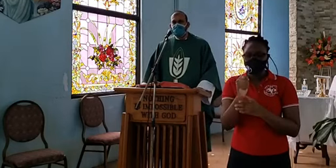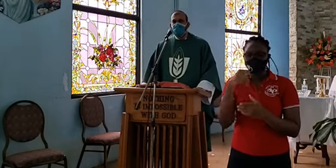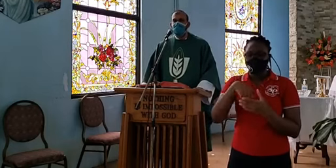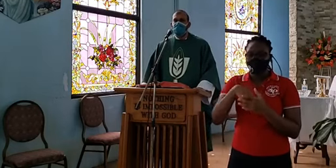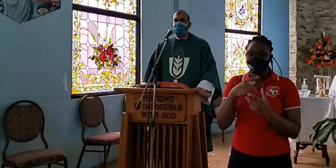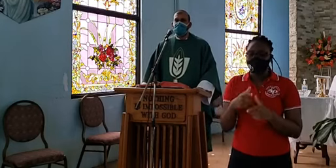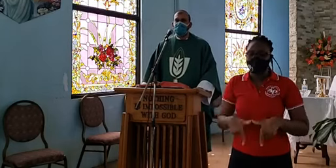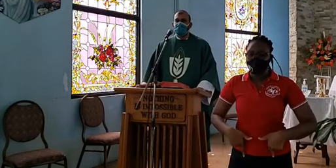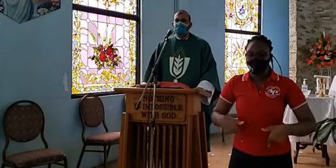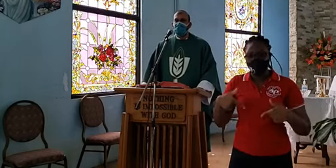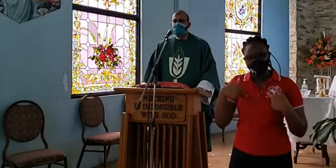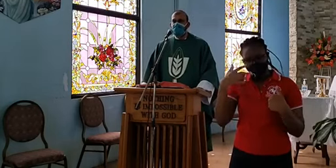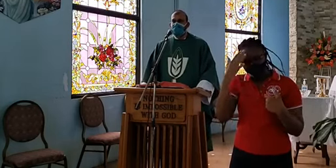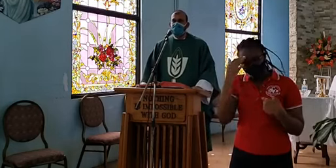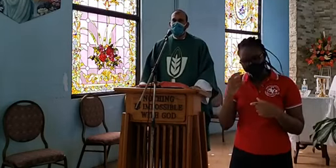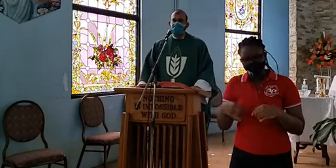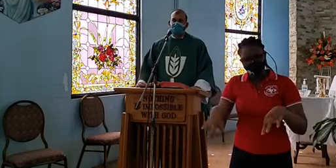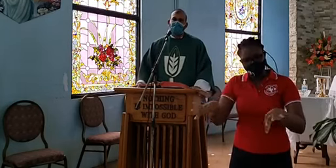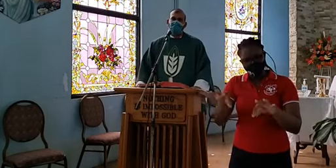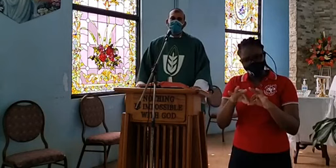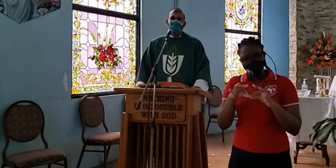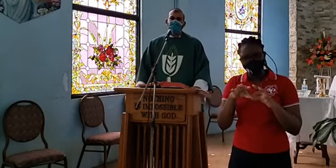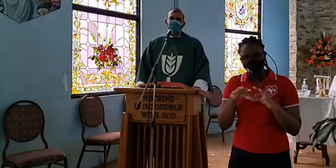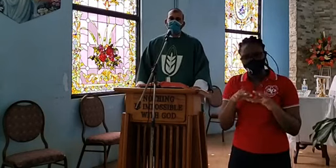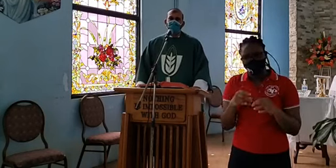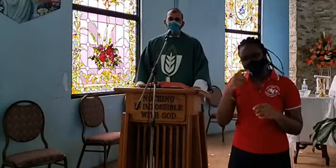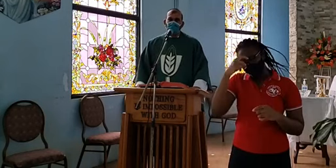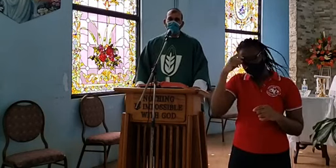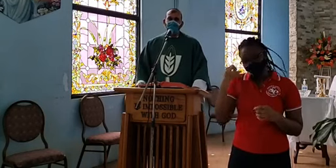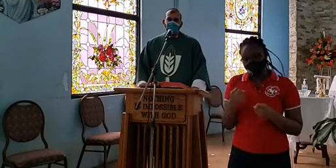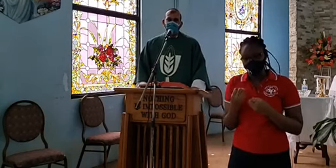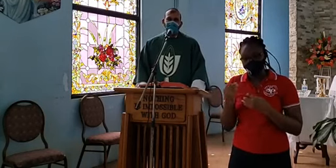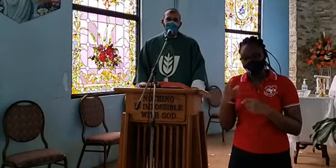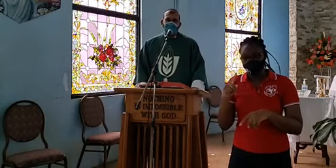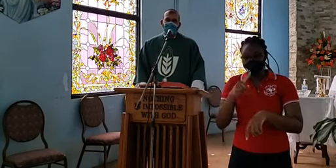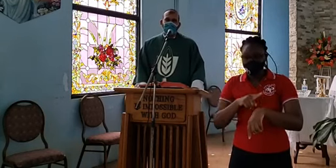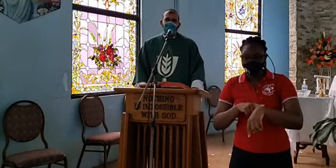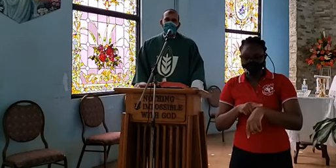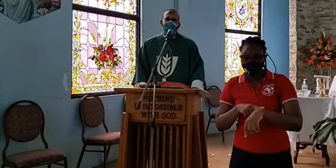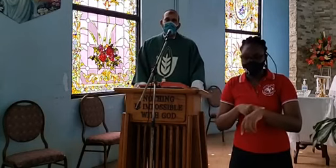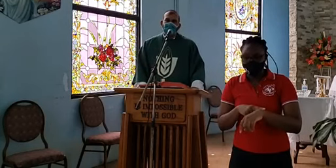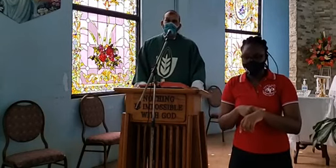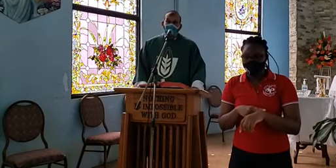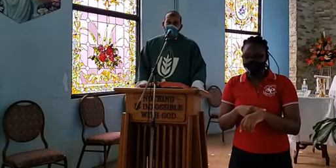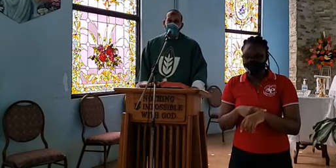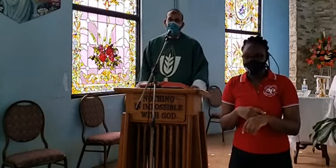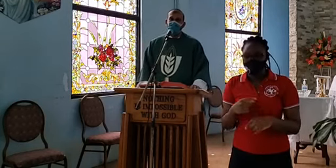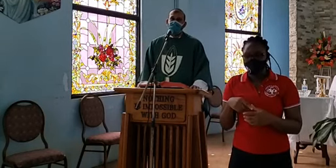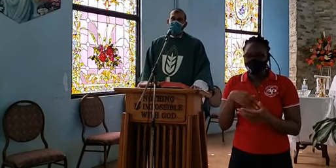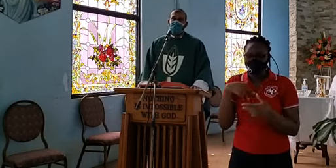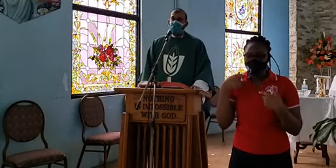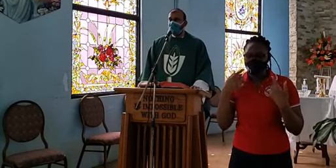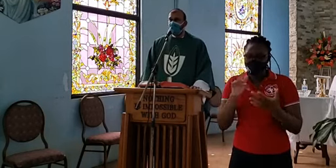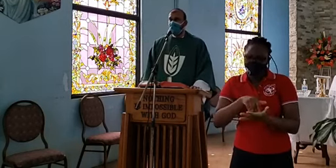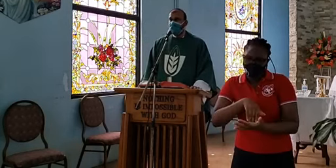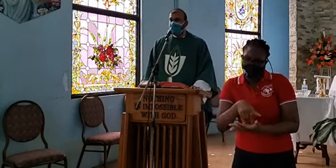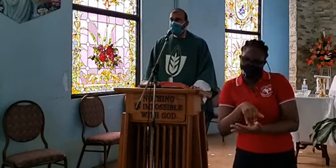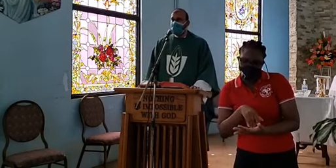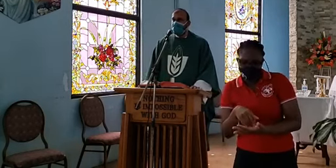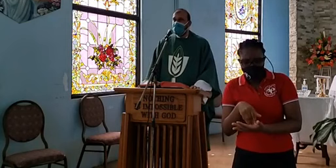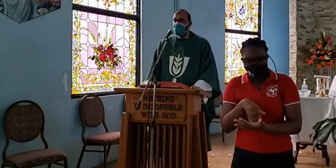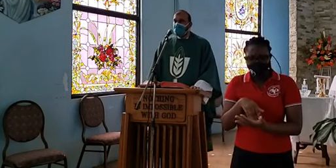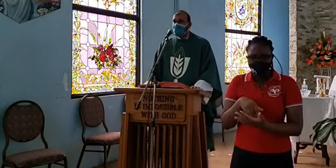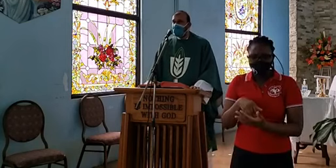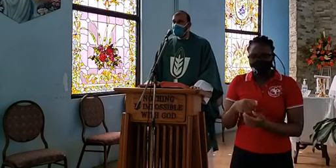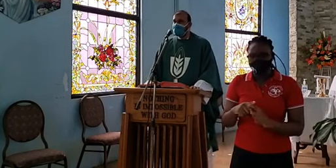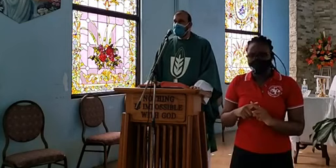very crucial? Because many times you may feel that you are weak, You may